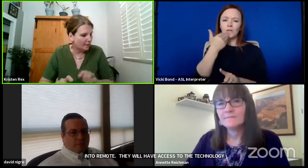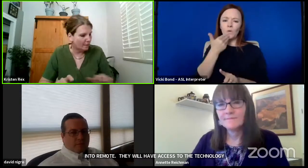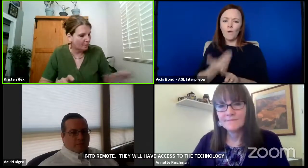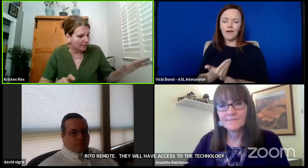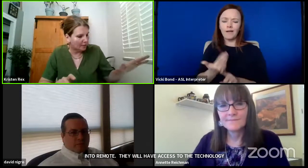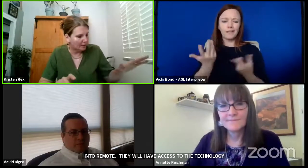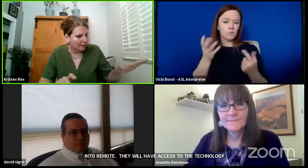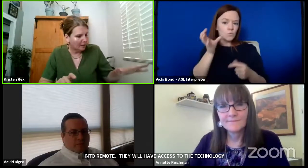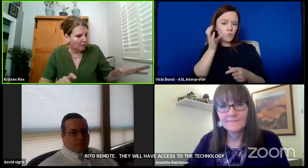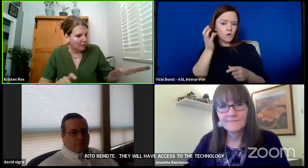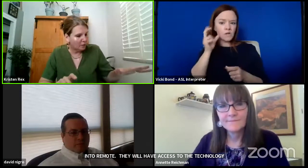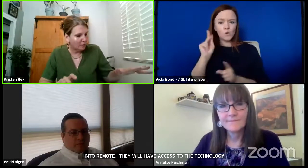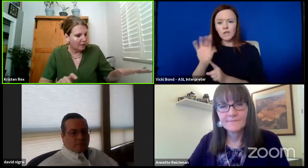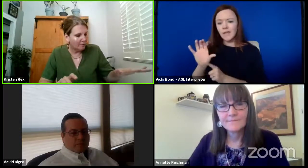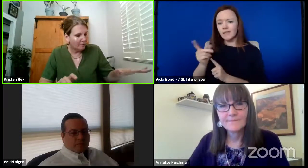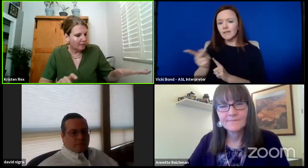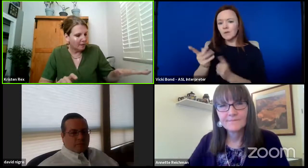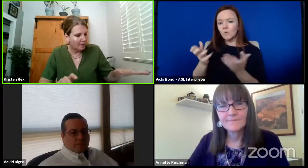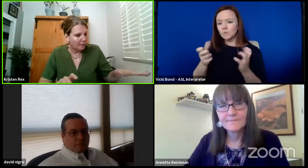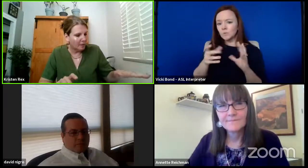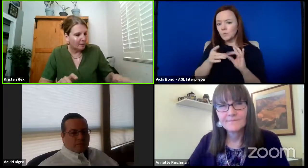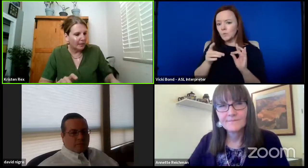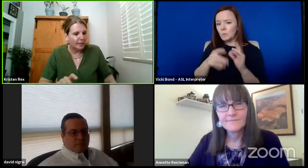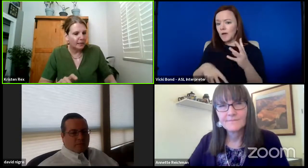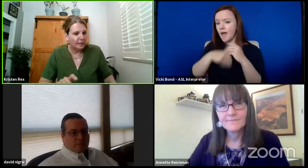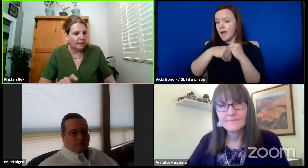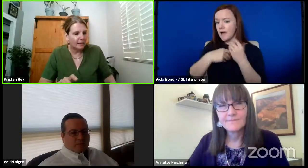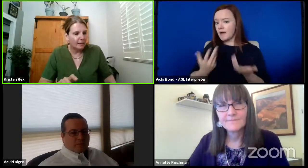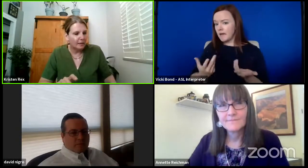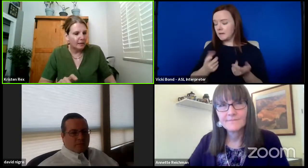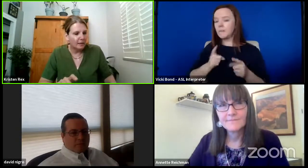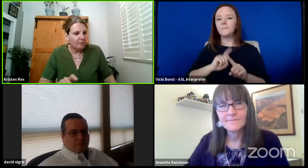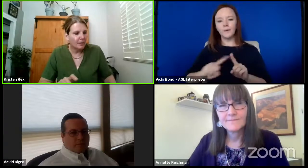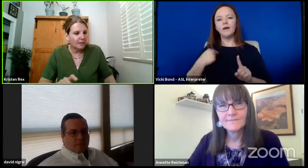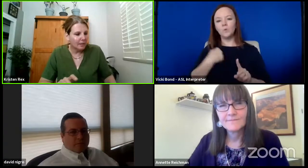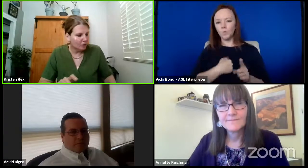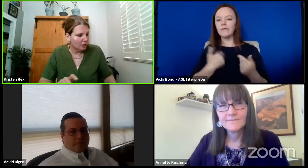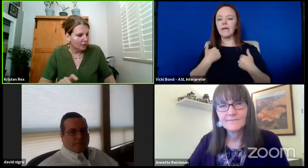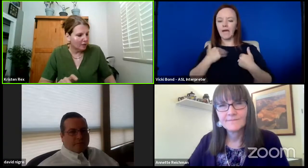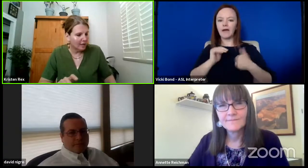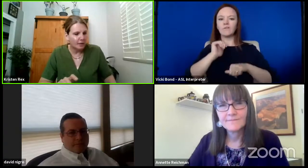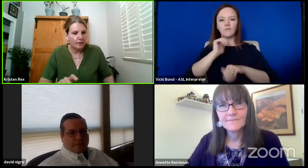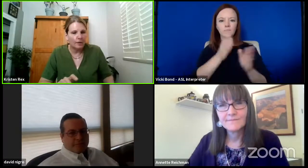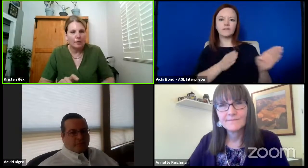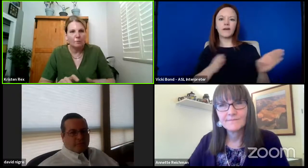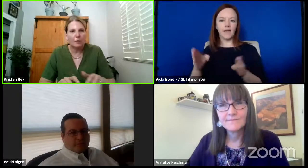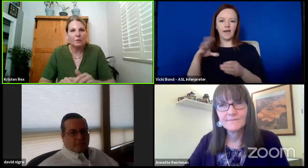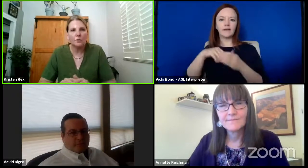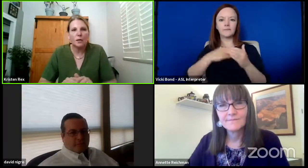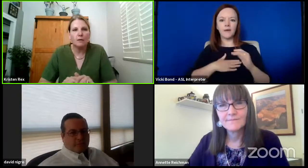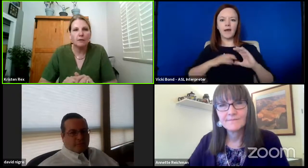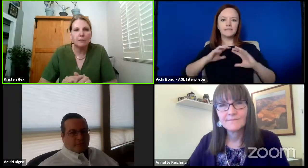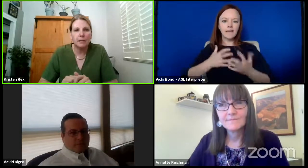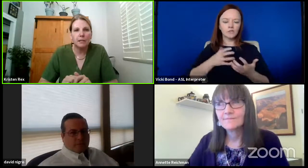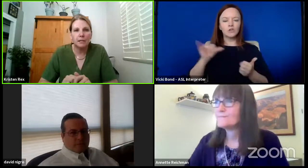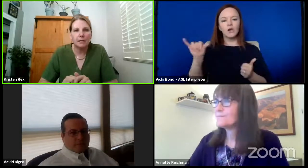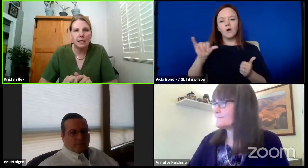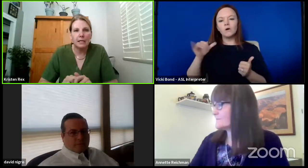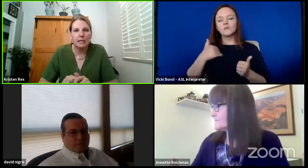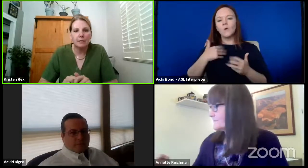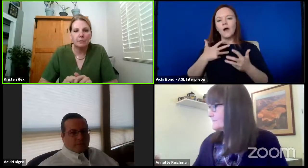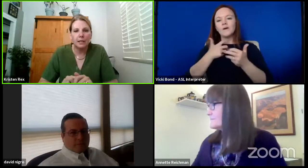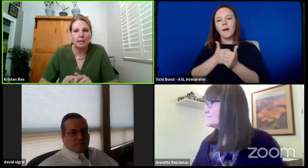add to that, but we do have a plan in my section, and then we also have updates,